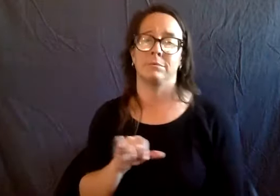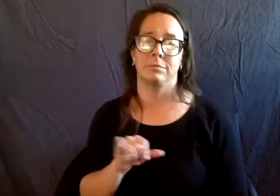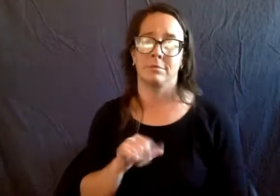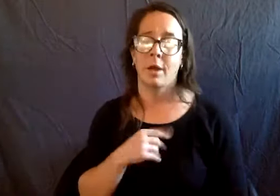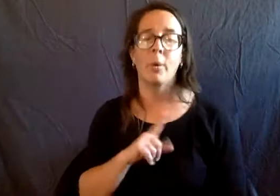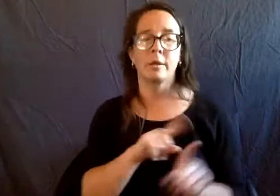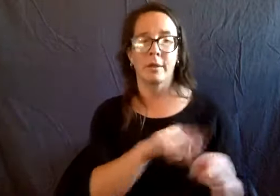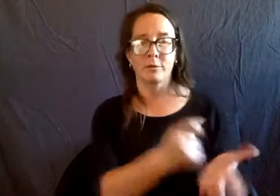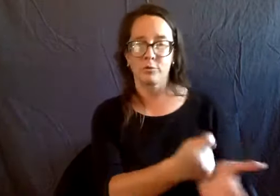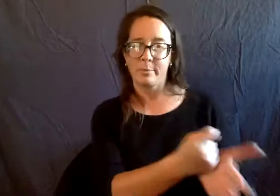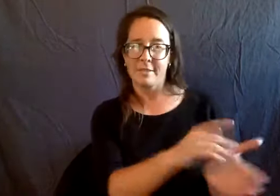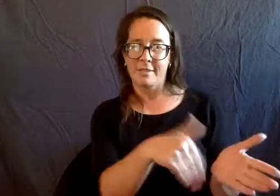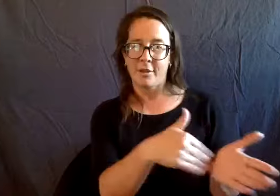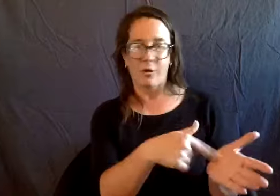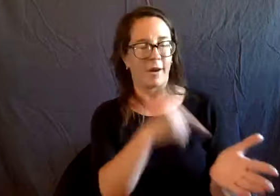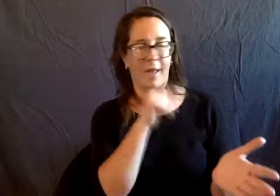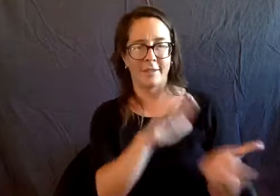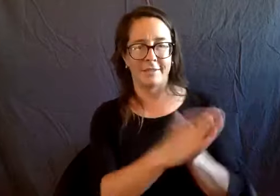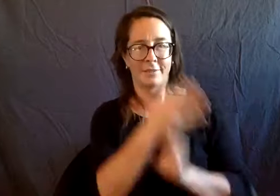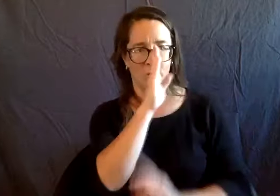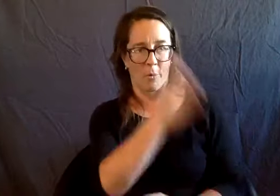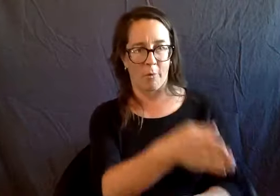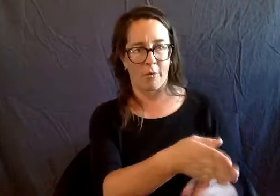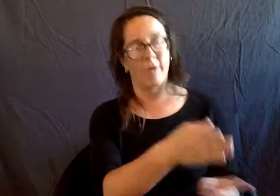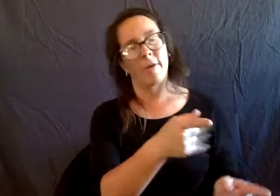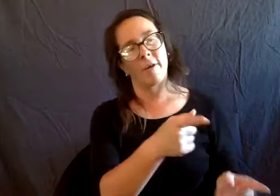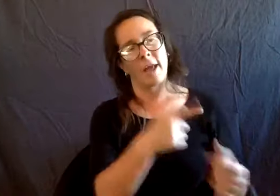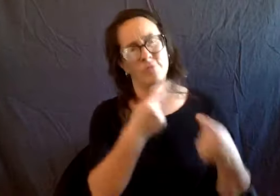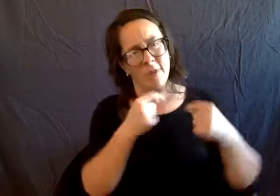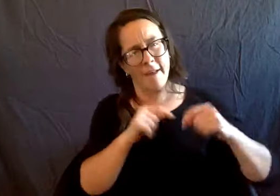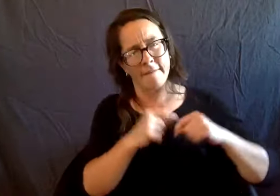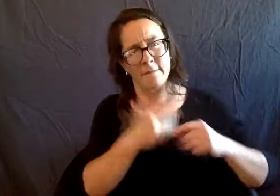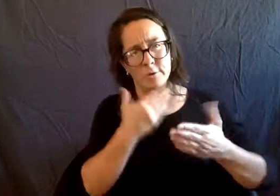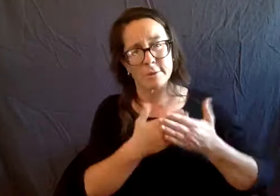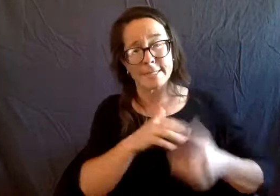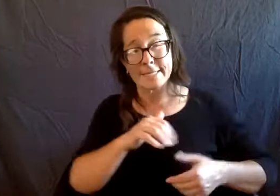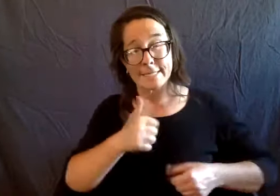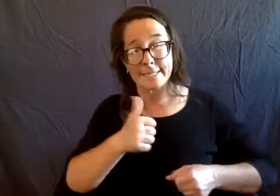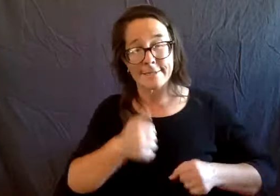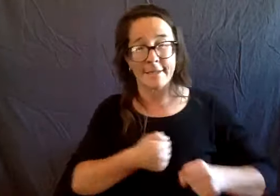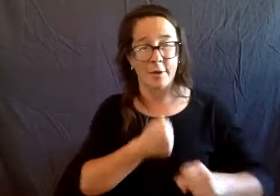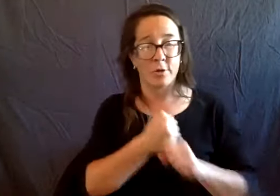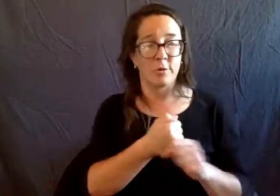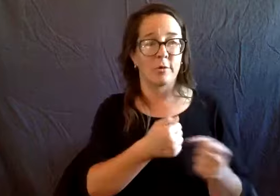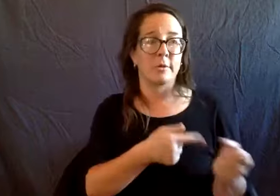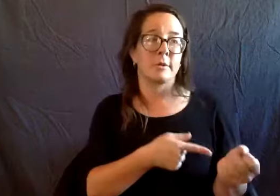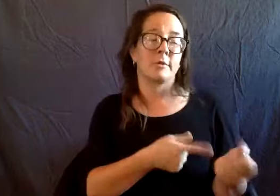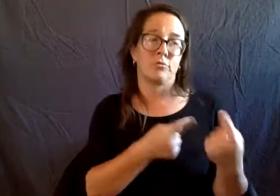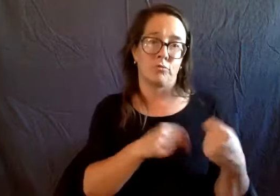to this treatment center not to get sober. I had tried for a good 10 years probably to